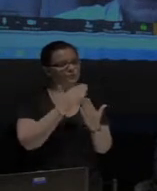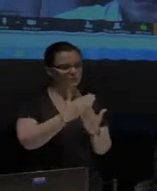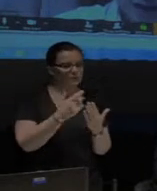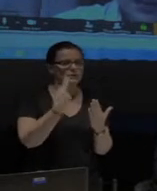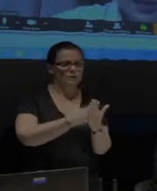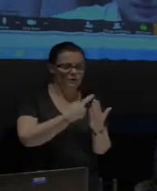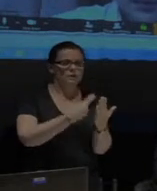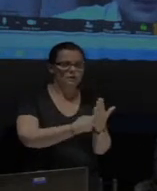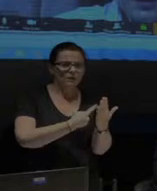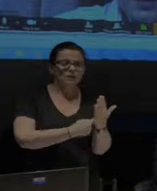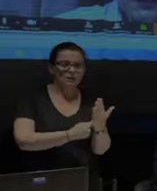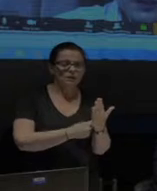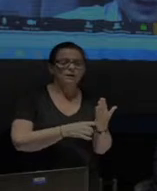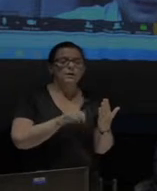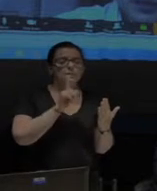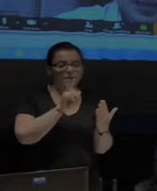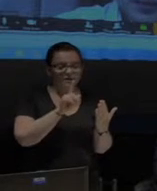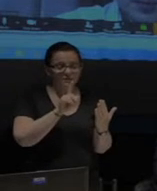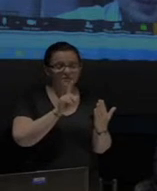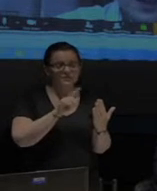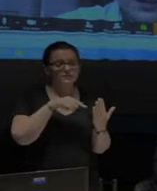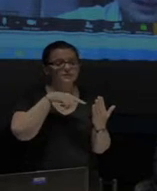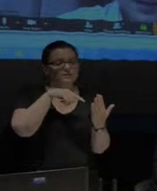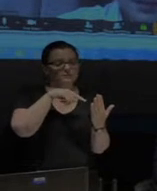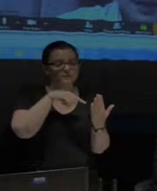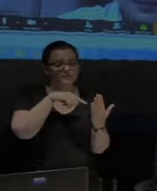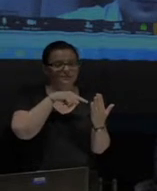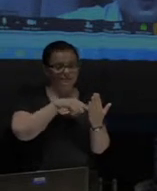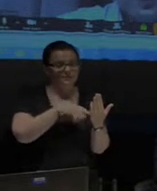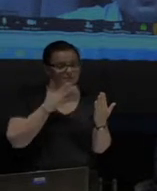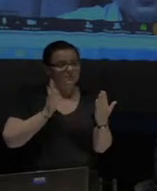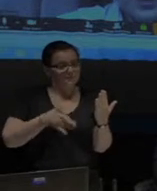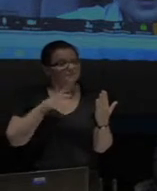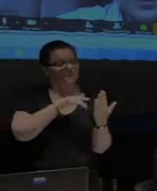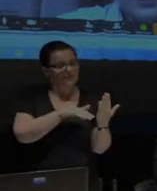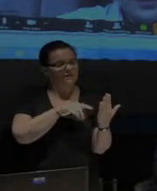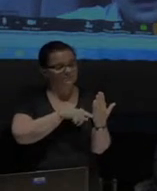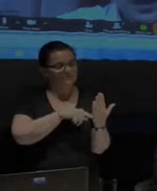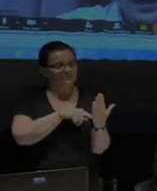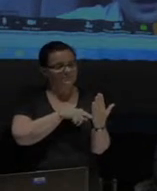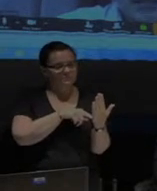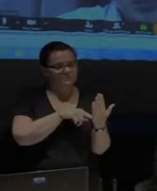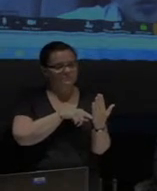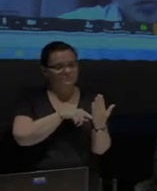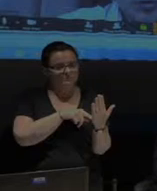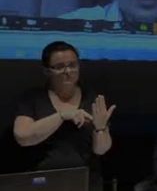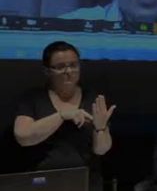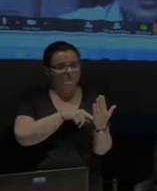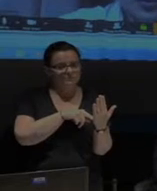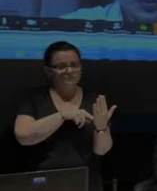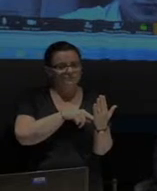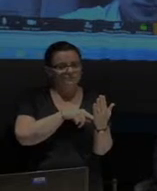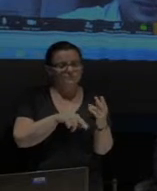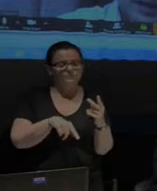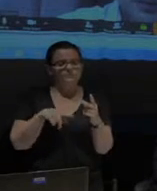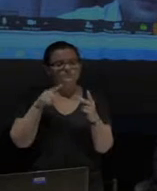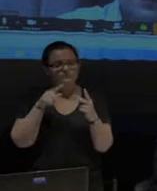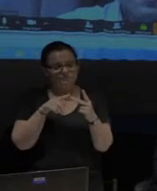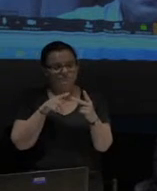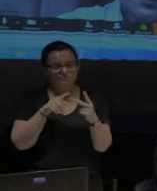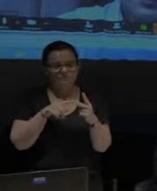absolutely must for them to be in place at some level. And then a more personal note